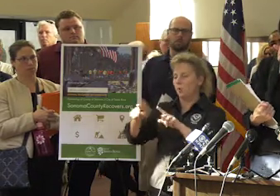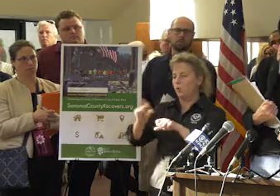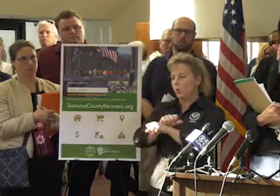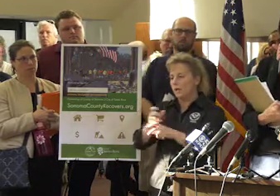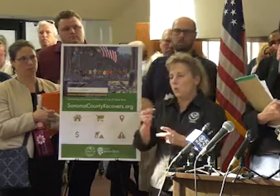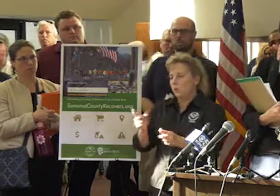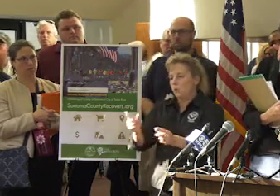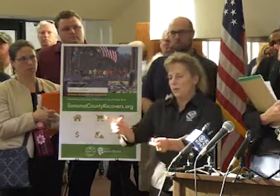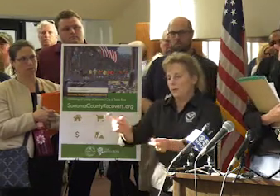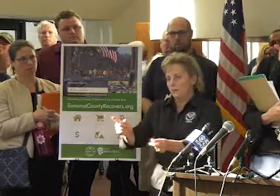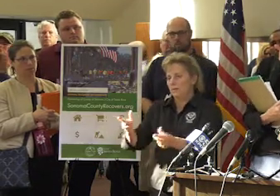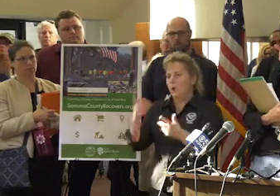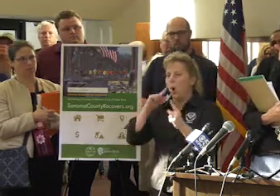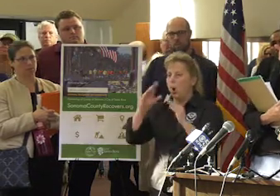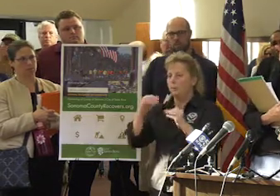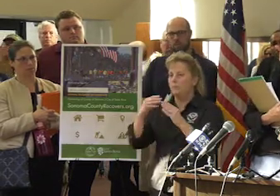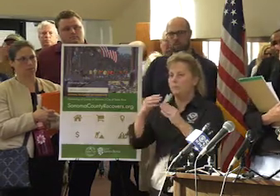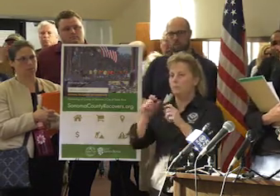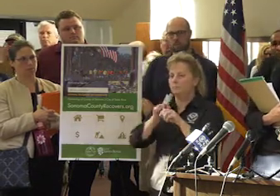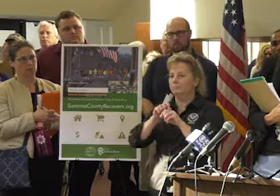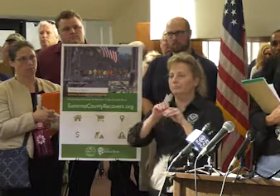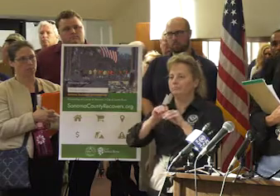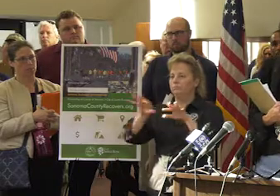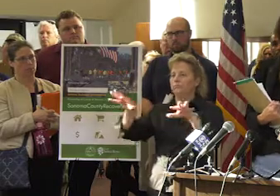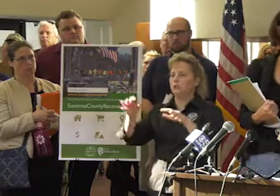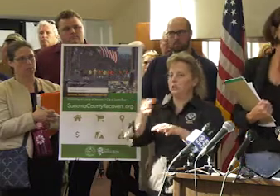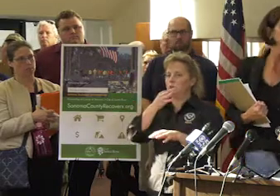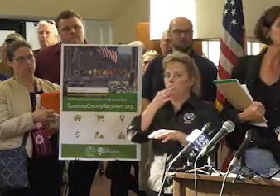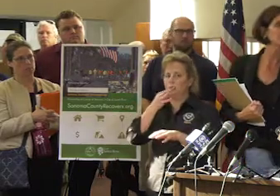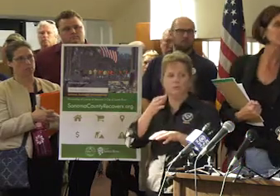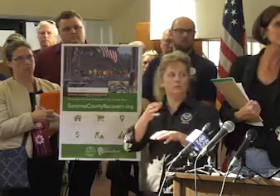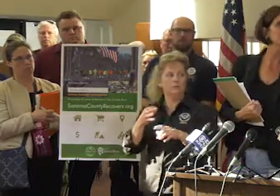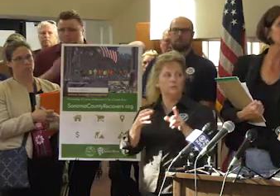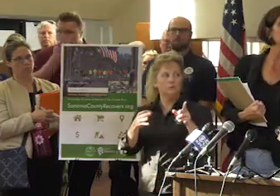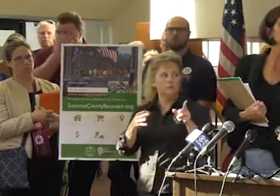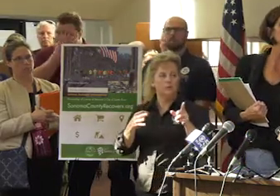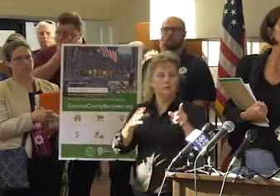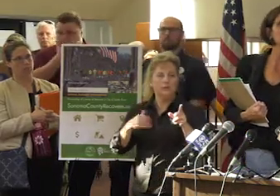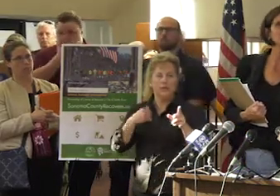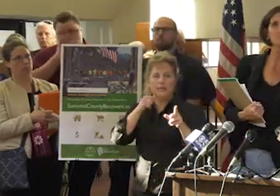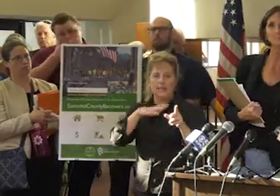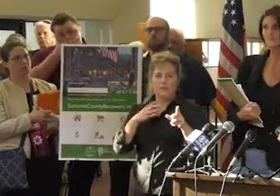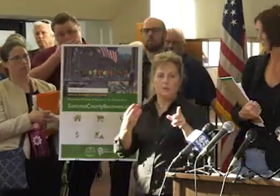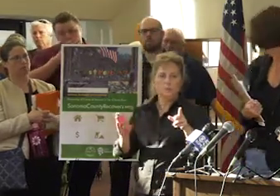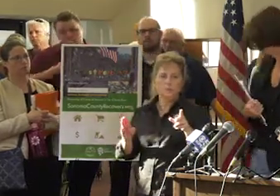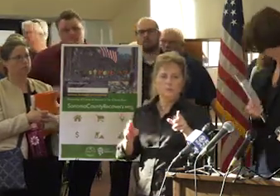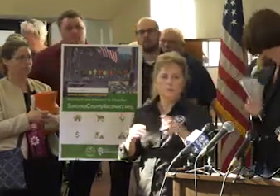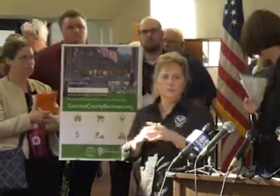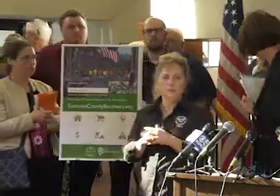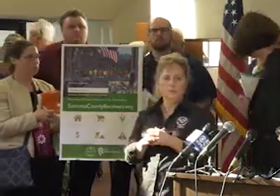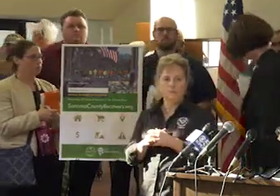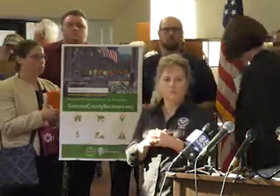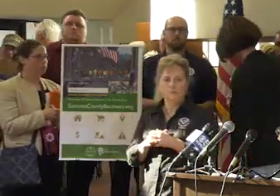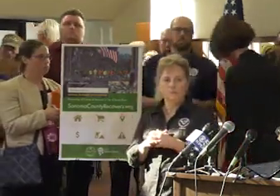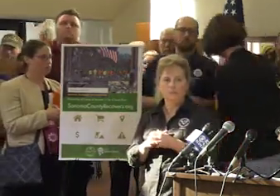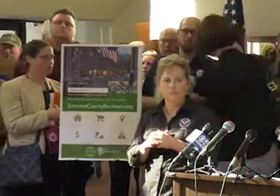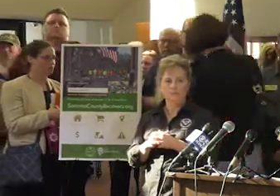as possible and hope to have it out very soon. We have another question with the young lady in the blue, please.